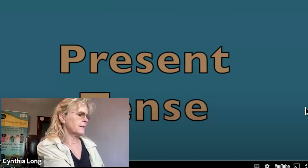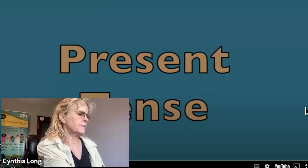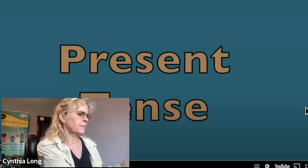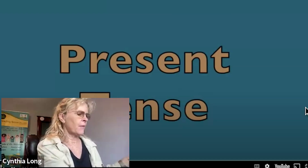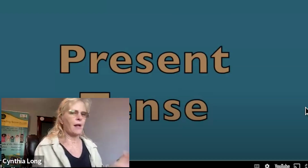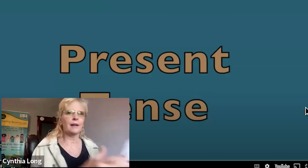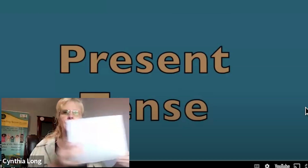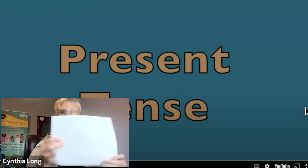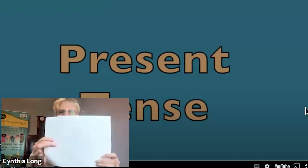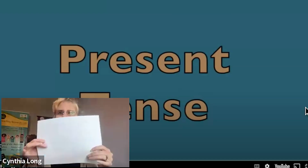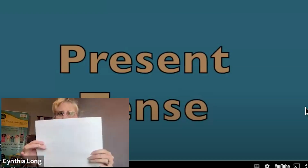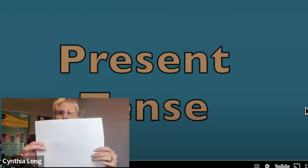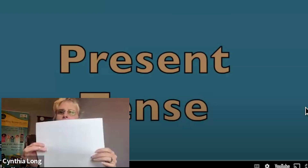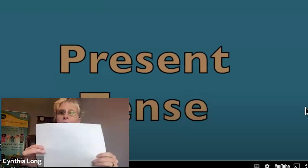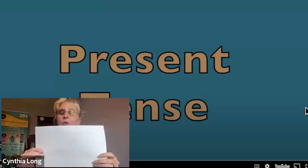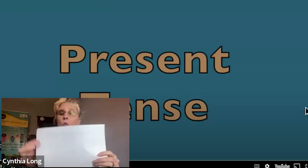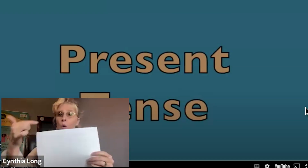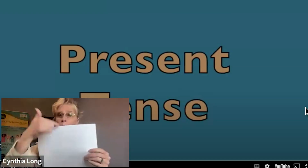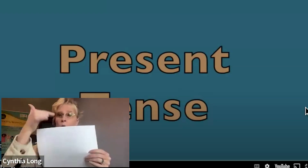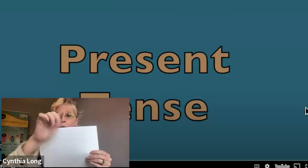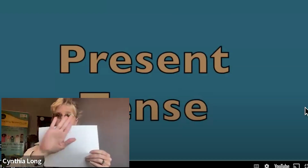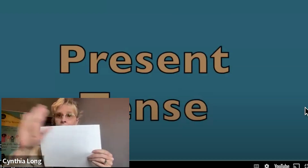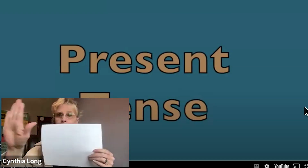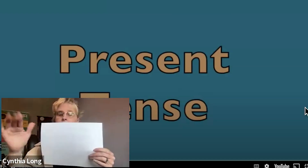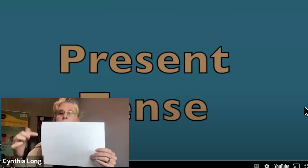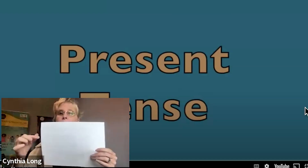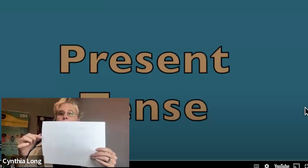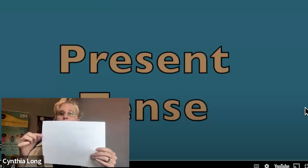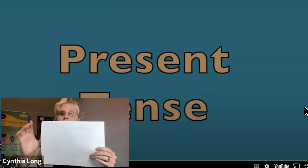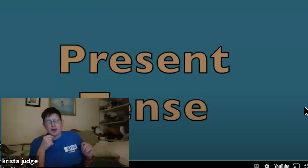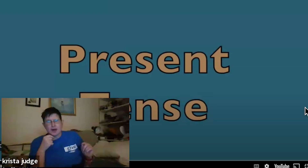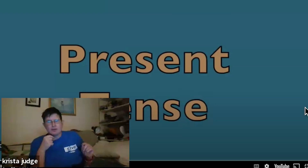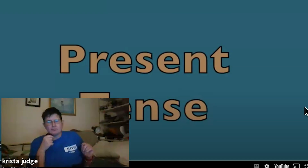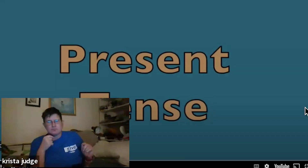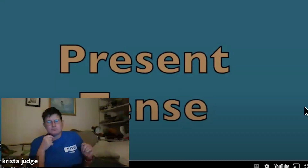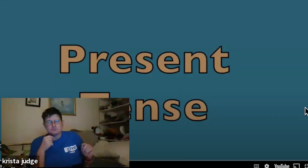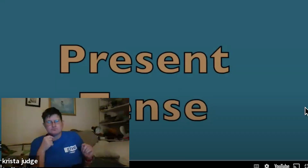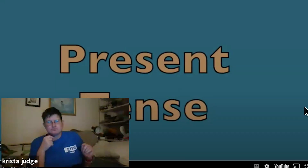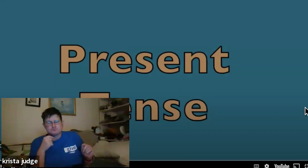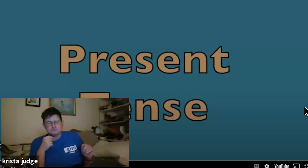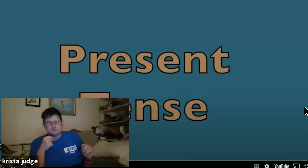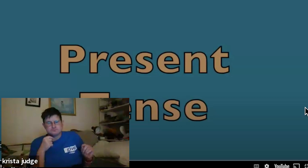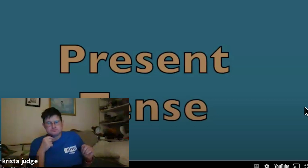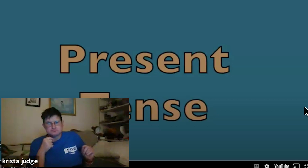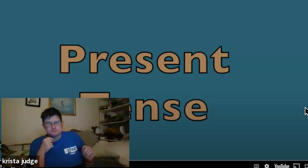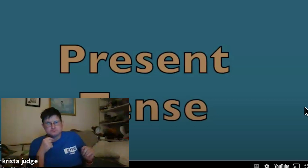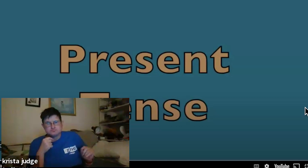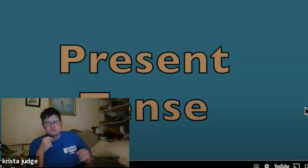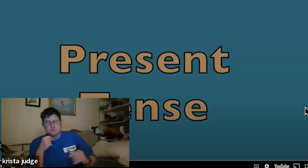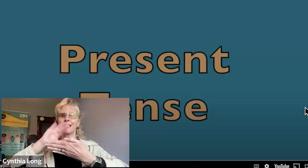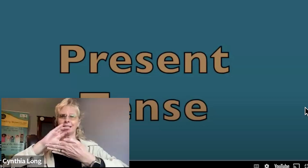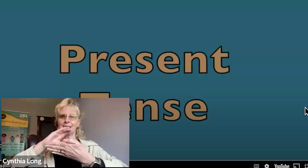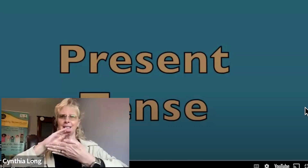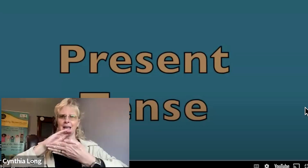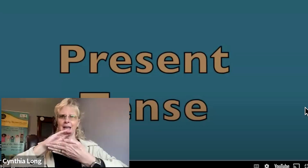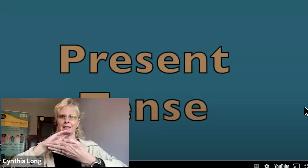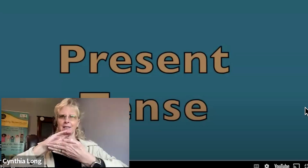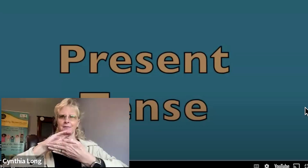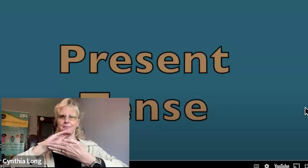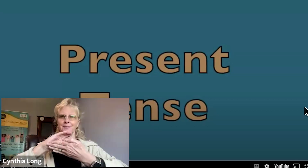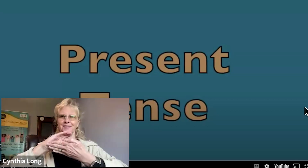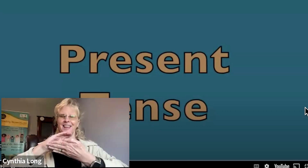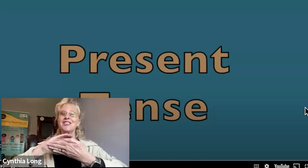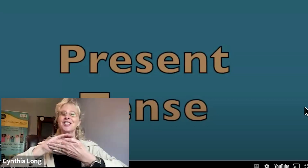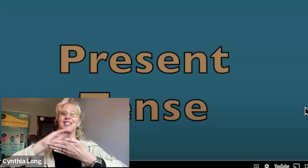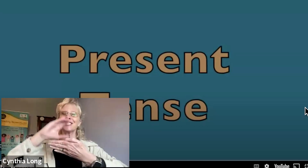it's like your calendar you hang on the wall, right? And Yeah. so this is your piece of paper, and you're going to take the C